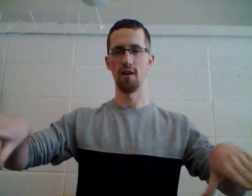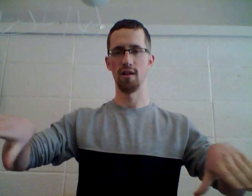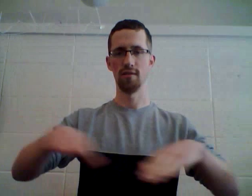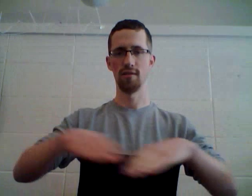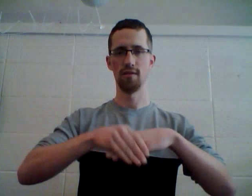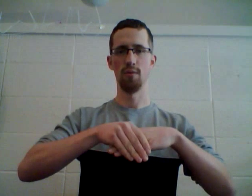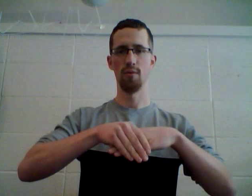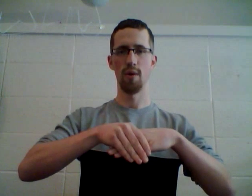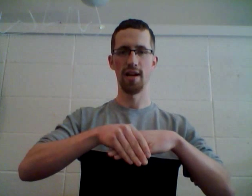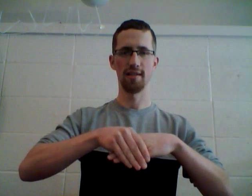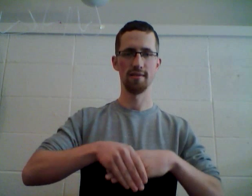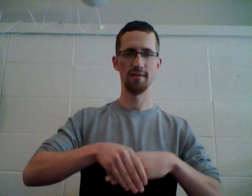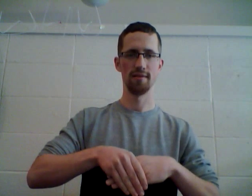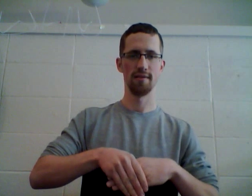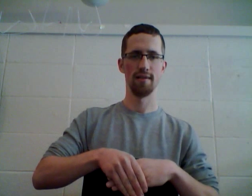are. Wedding.